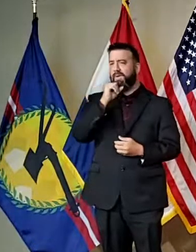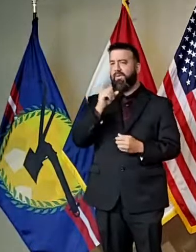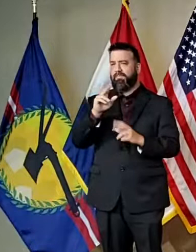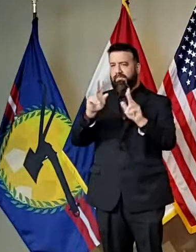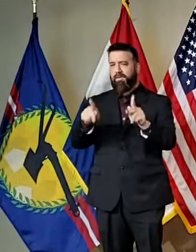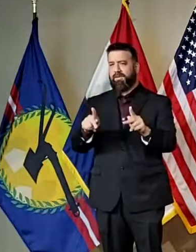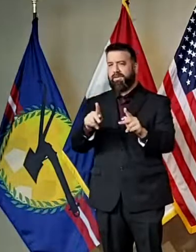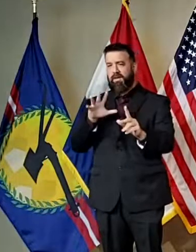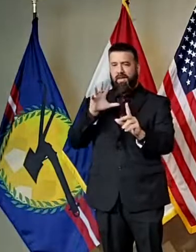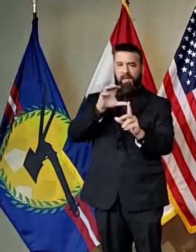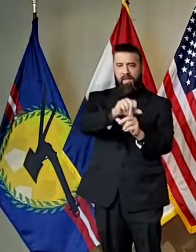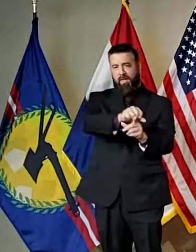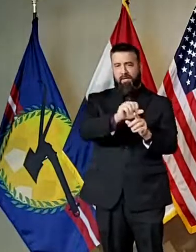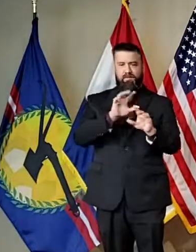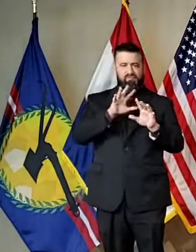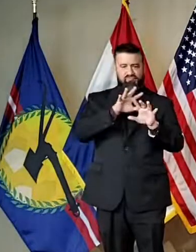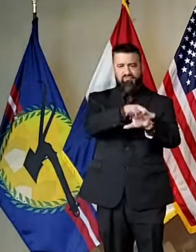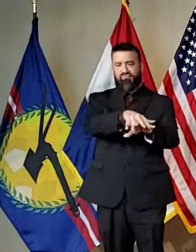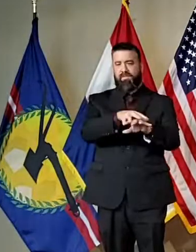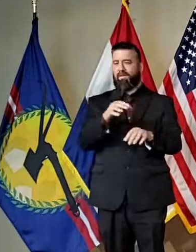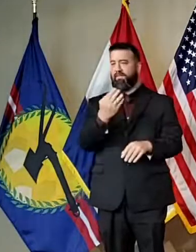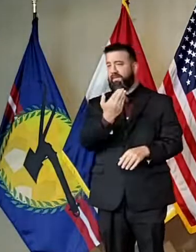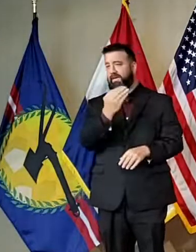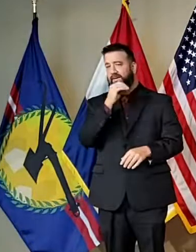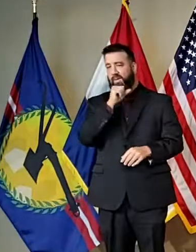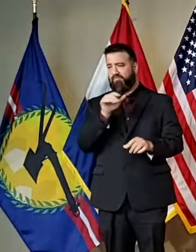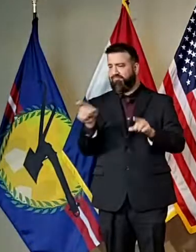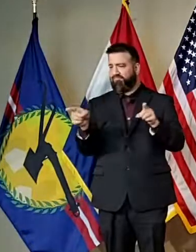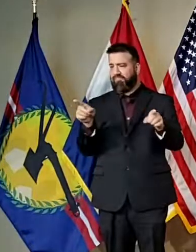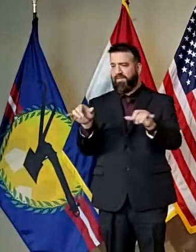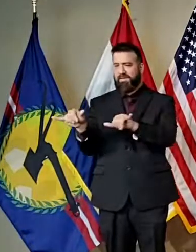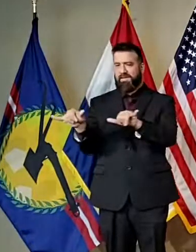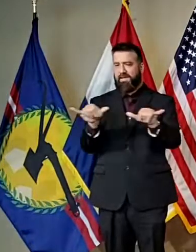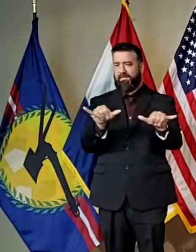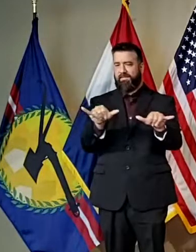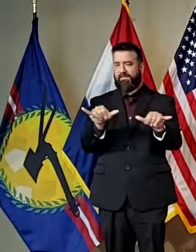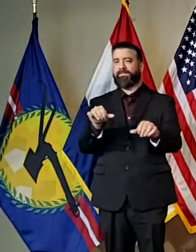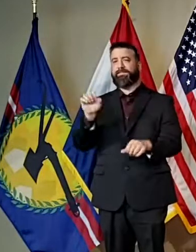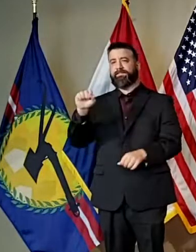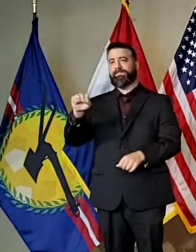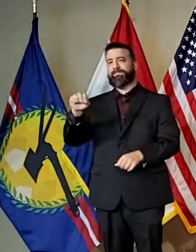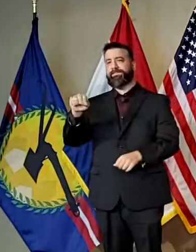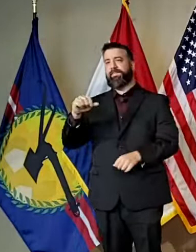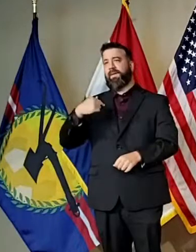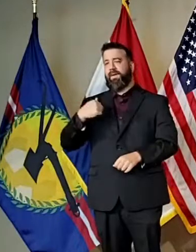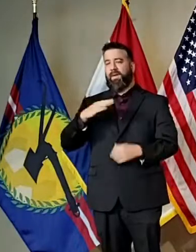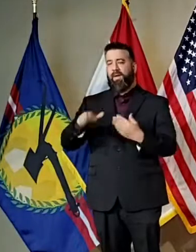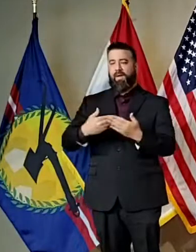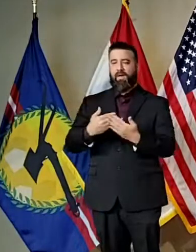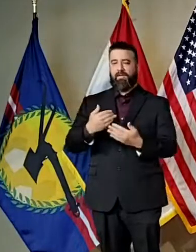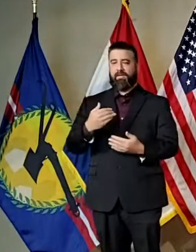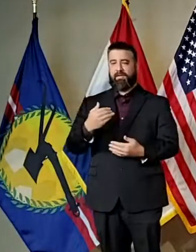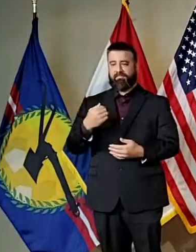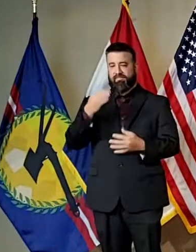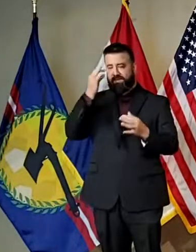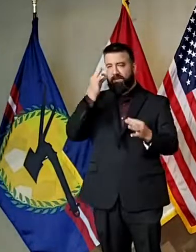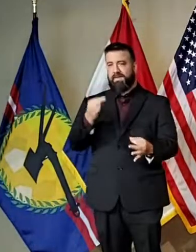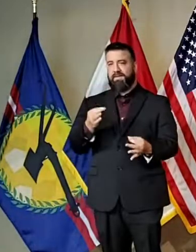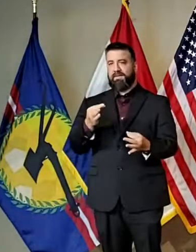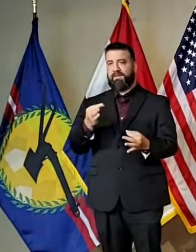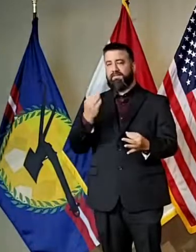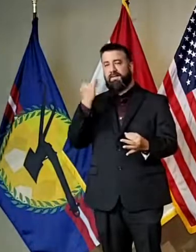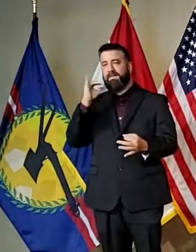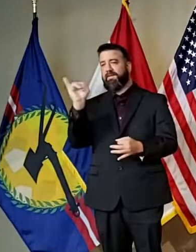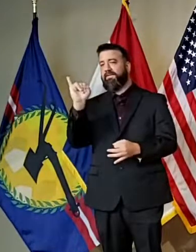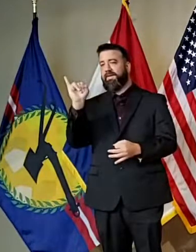Do I hear you saying that the concern is the overall infection rate? Yeah, all of our decisions are driven by the infection rate in the community, the trend